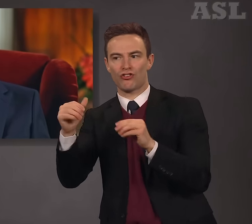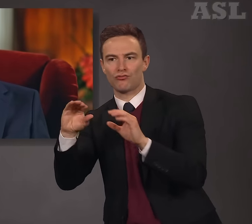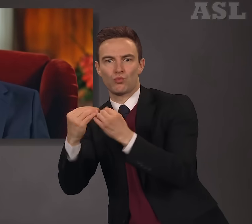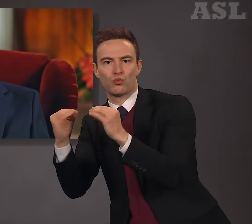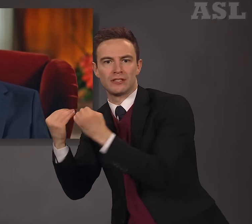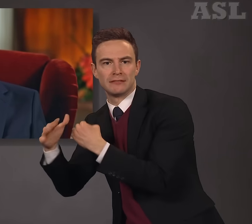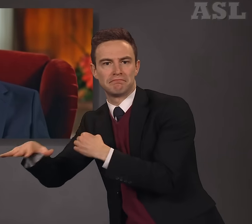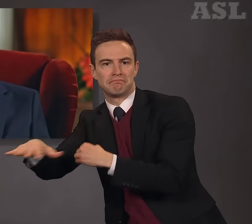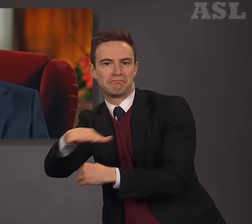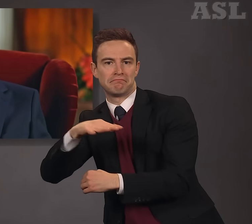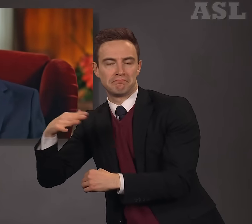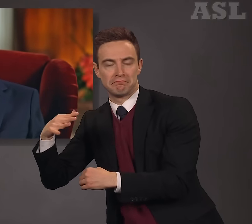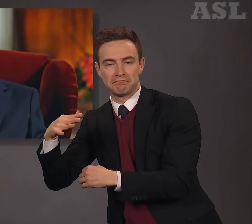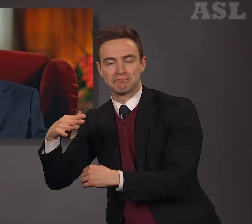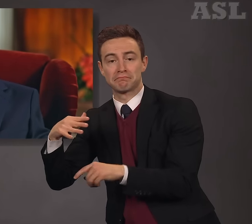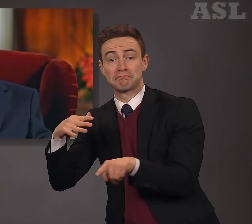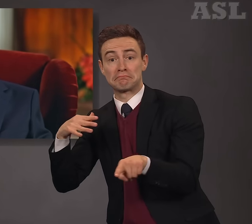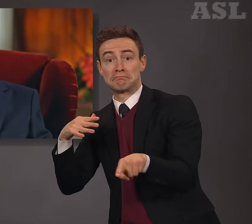earth.